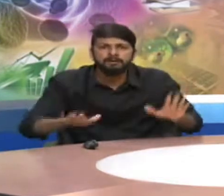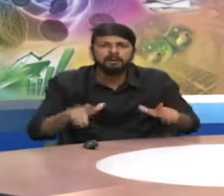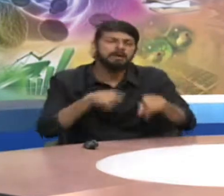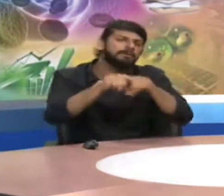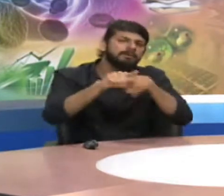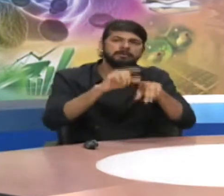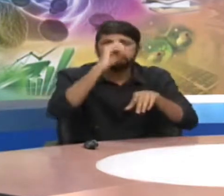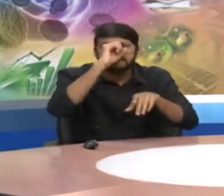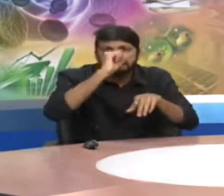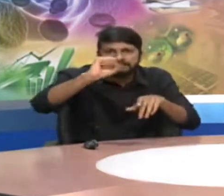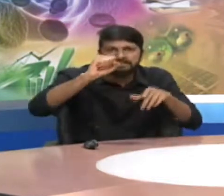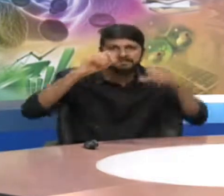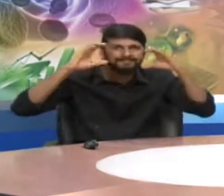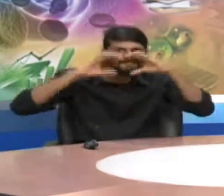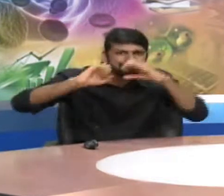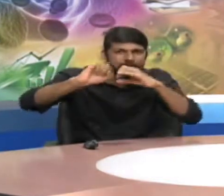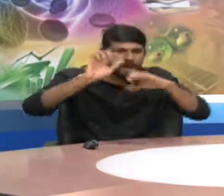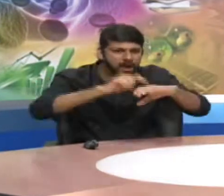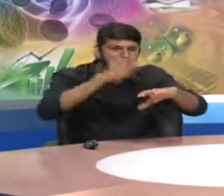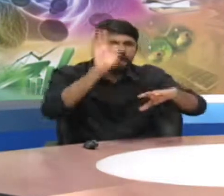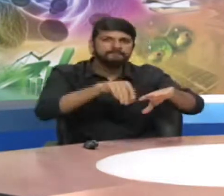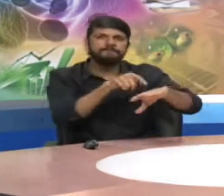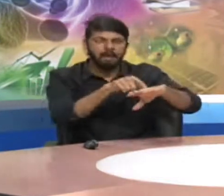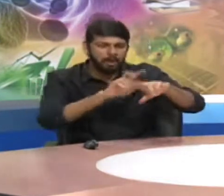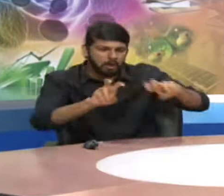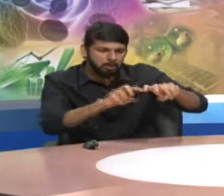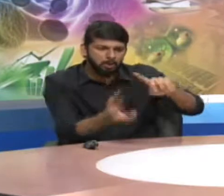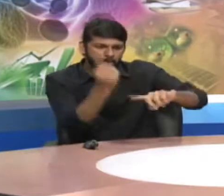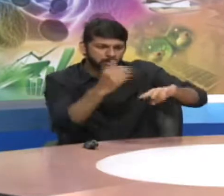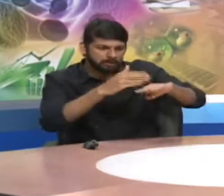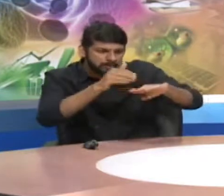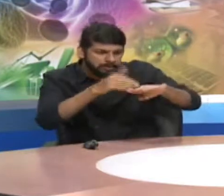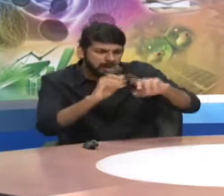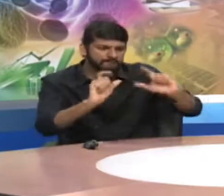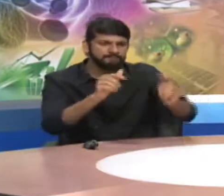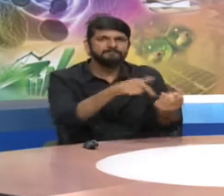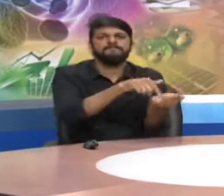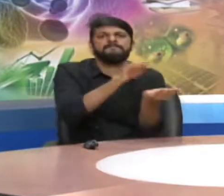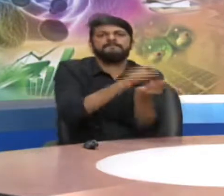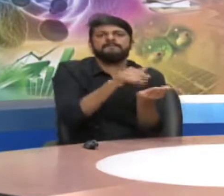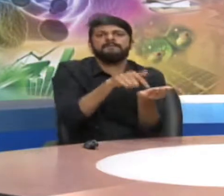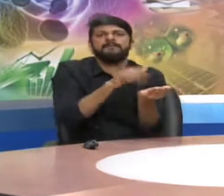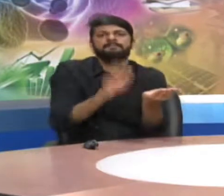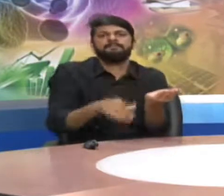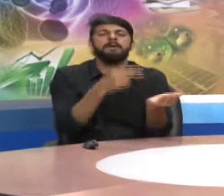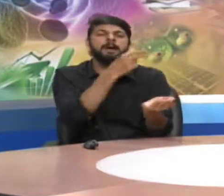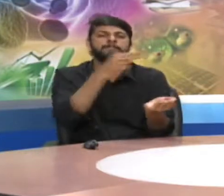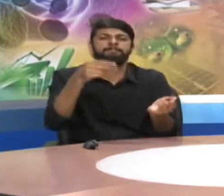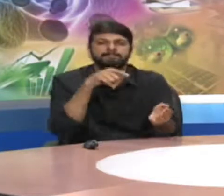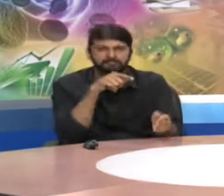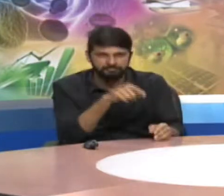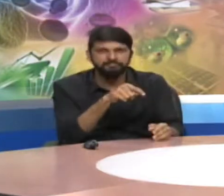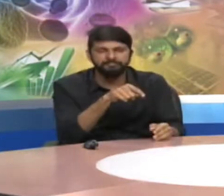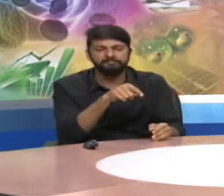It could be anything and they are preserved inside a rock.